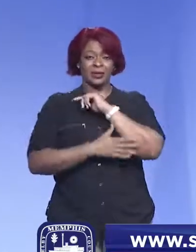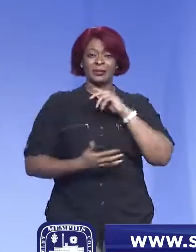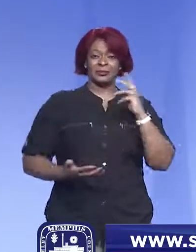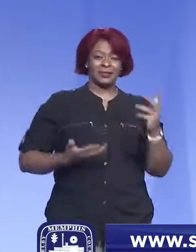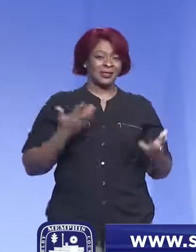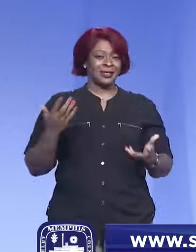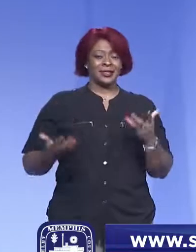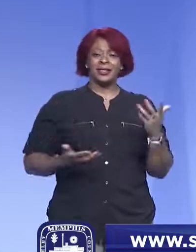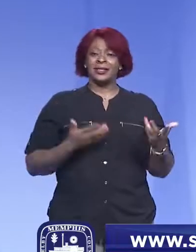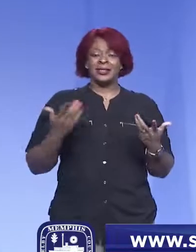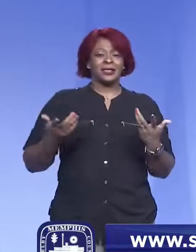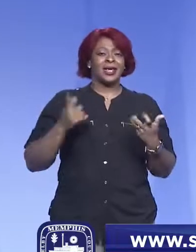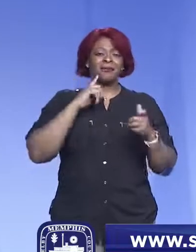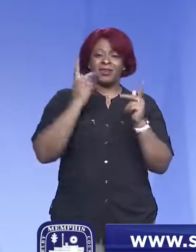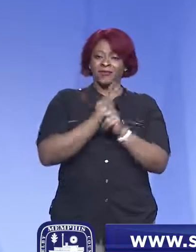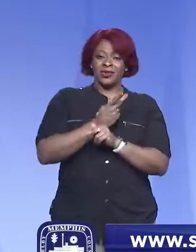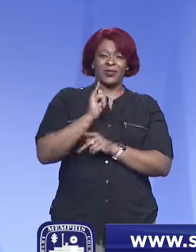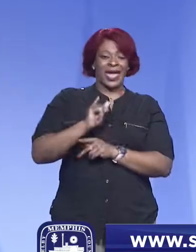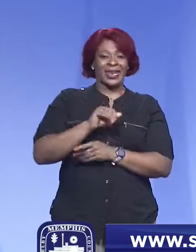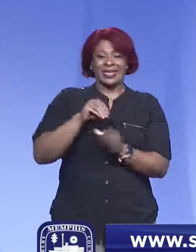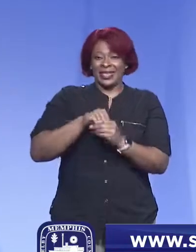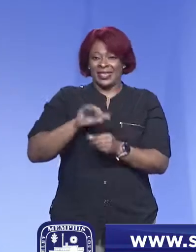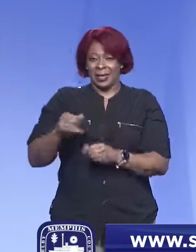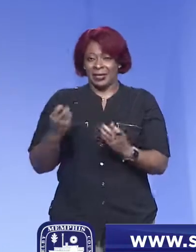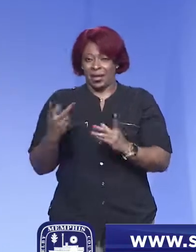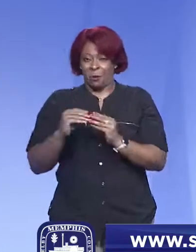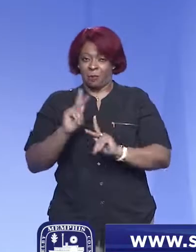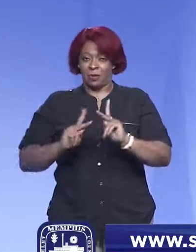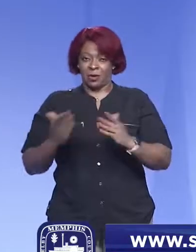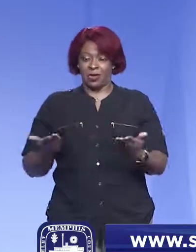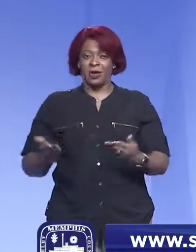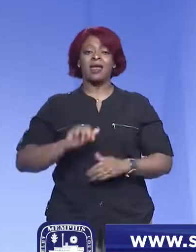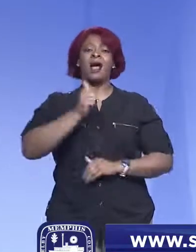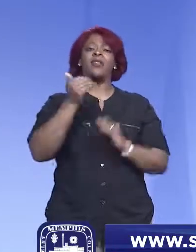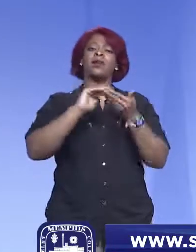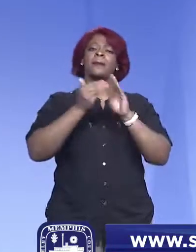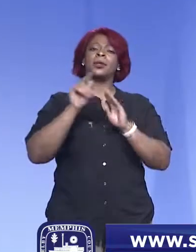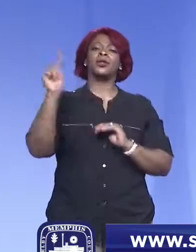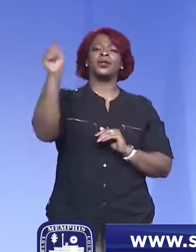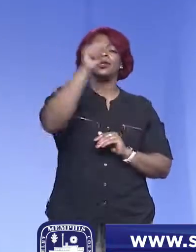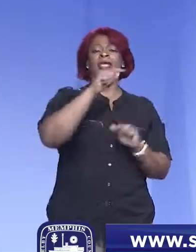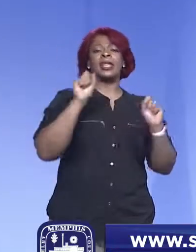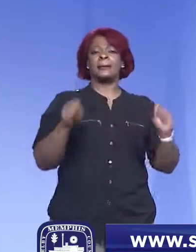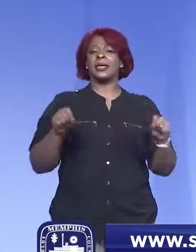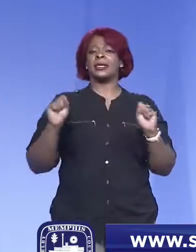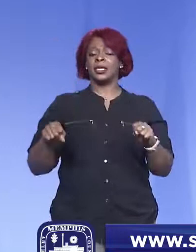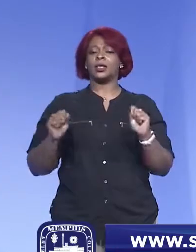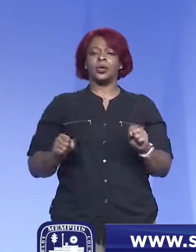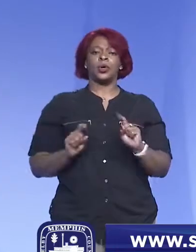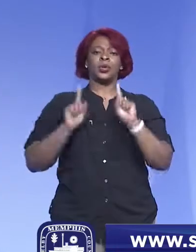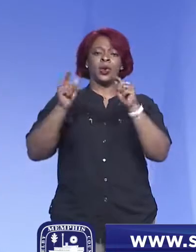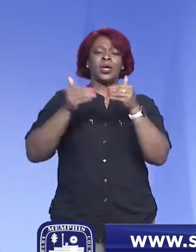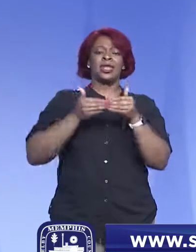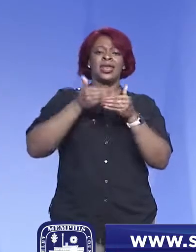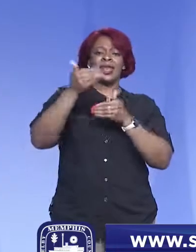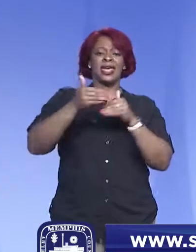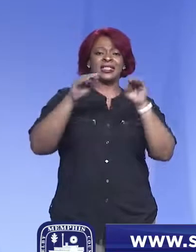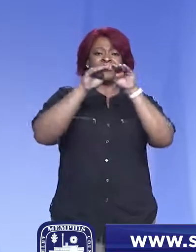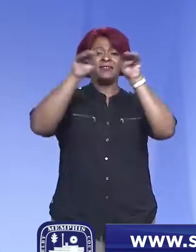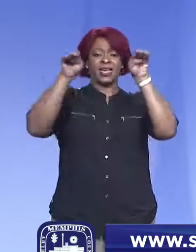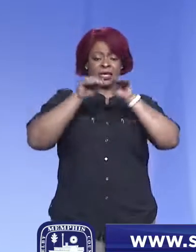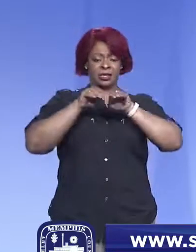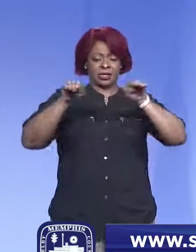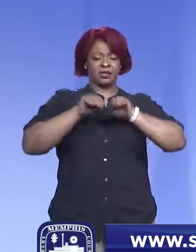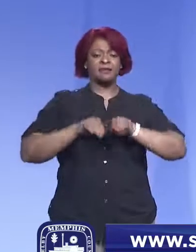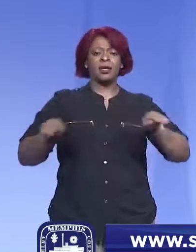you have to factor that in a little bit. And some of the other communities, they've been able to go to the next phase